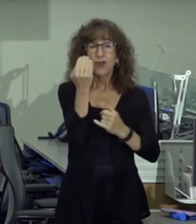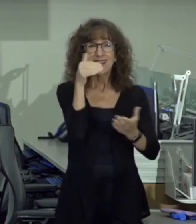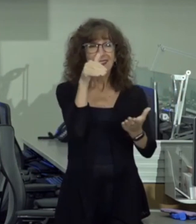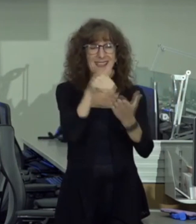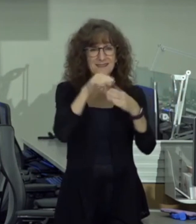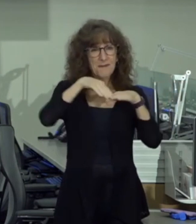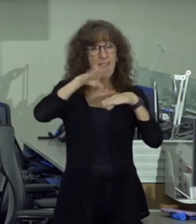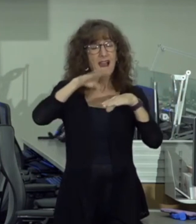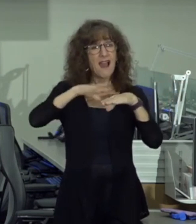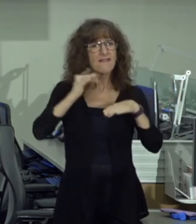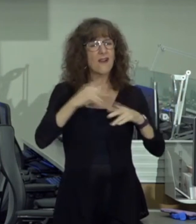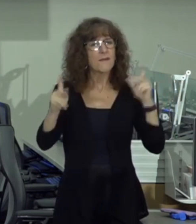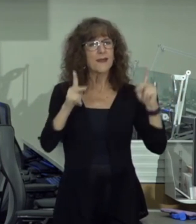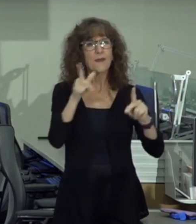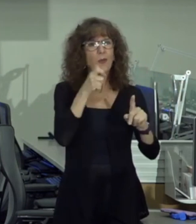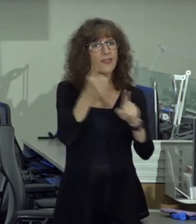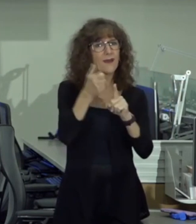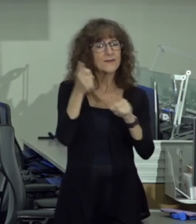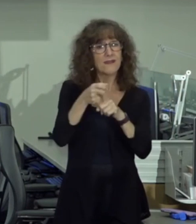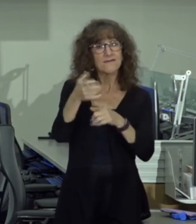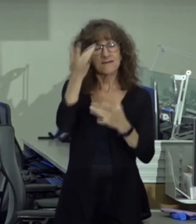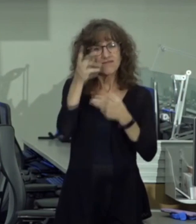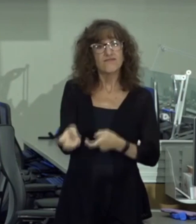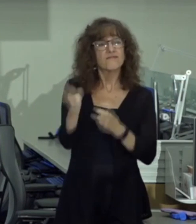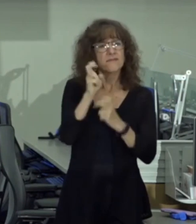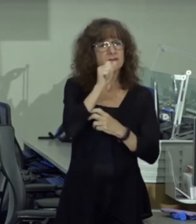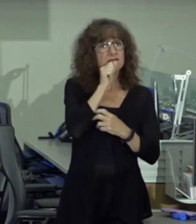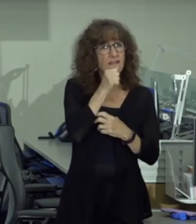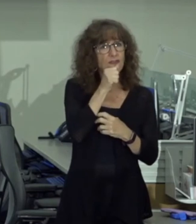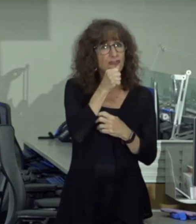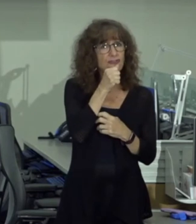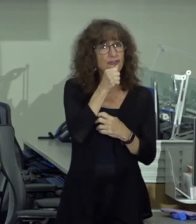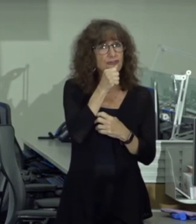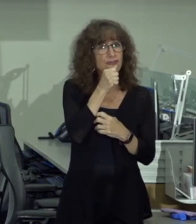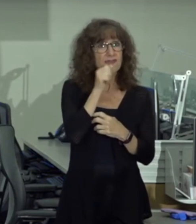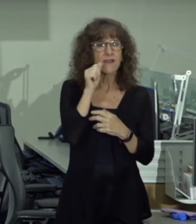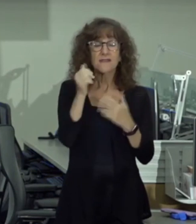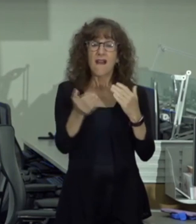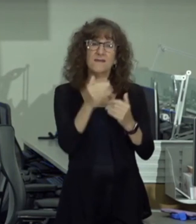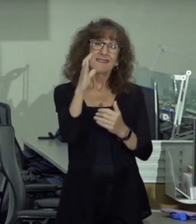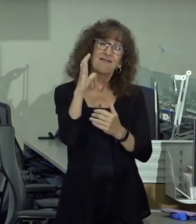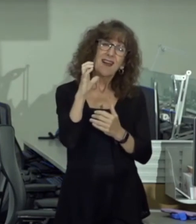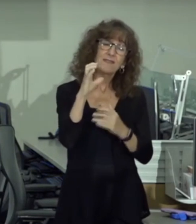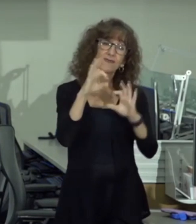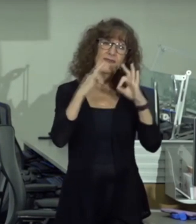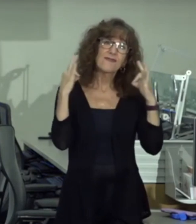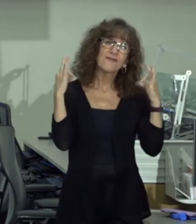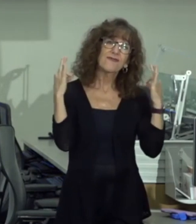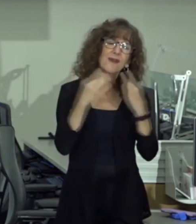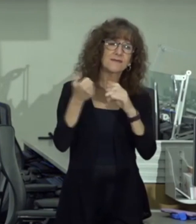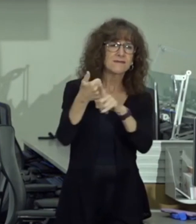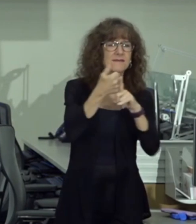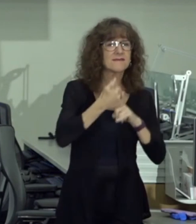14,000 plus of our residents who have become ill and who have suffered, as well as nearly 500 families who